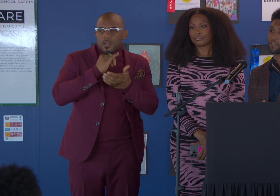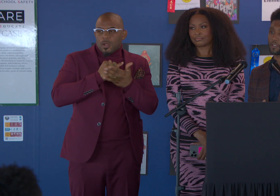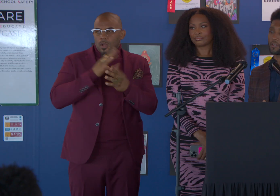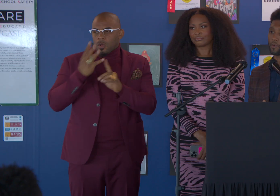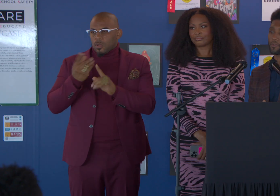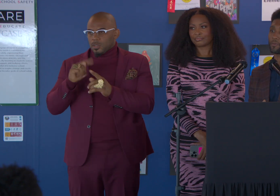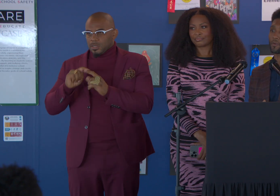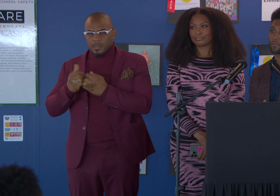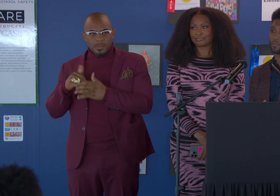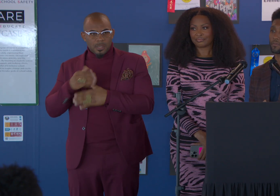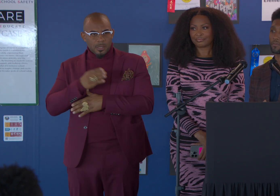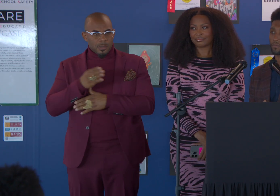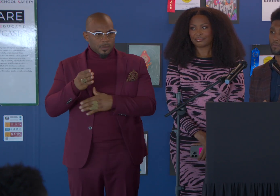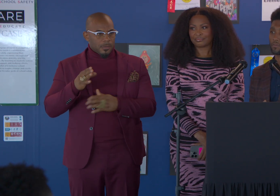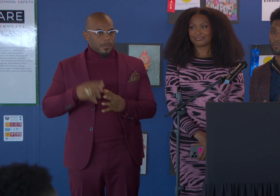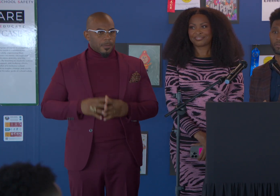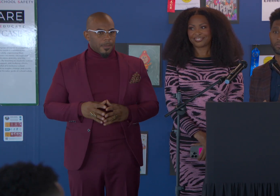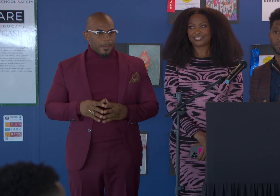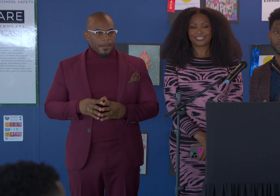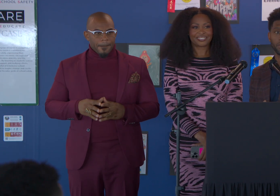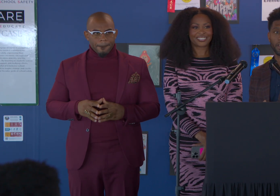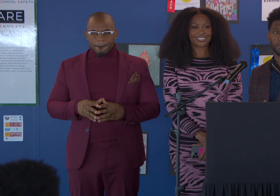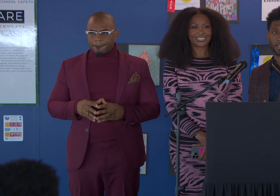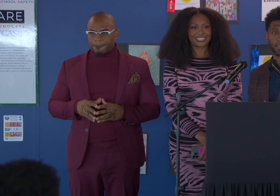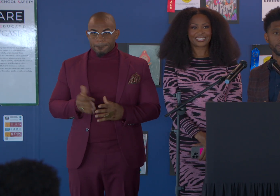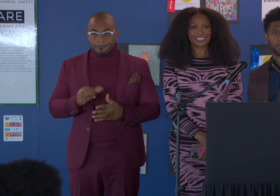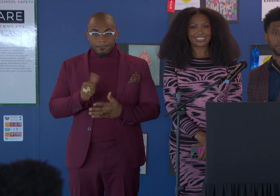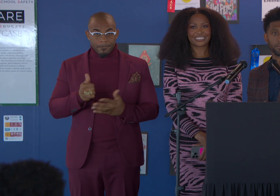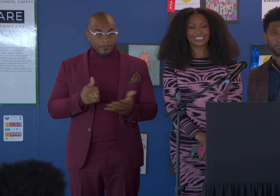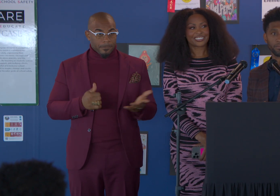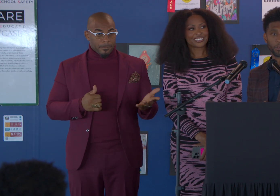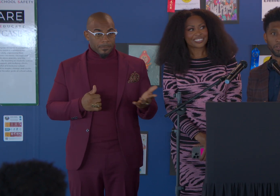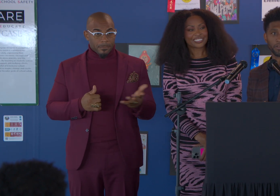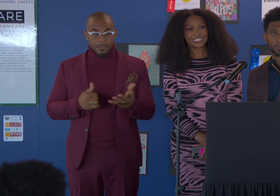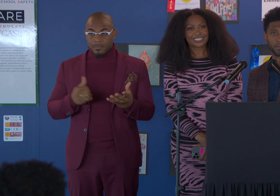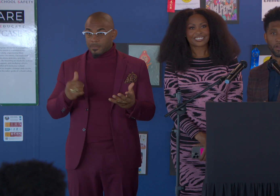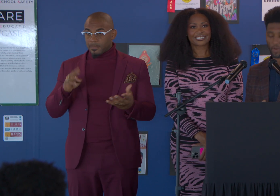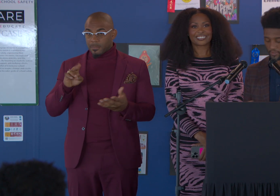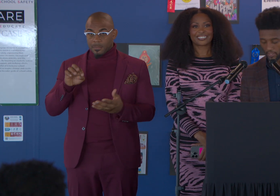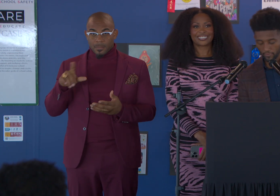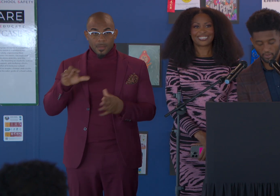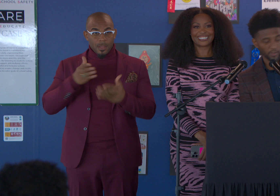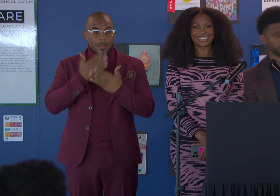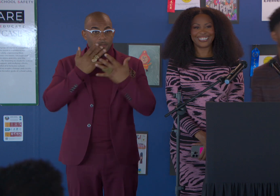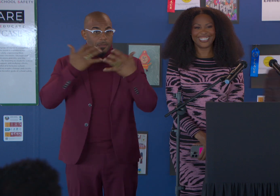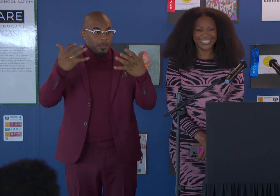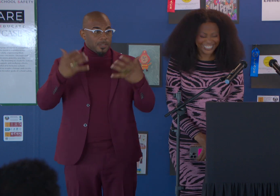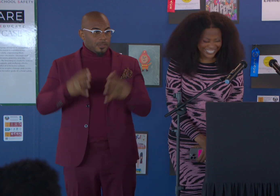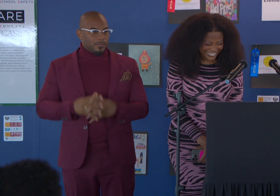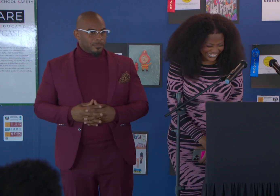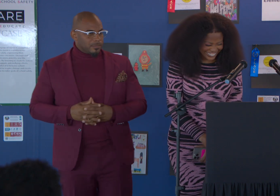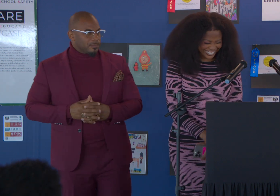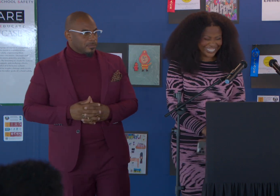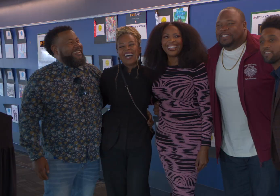here in the city of Baltimore. Anybody else? Bueller? All right, thank you very much.